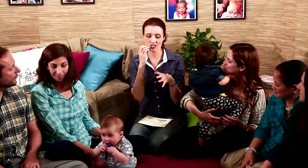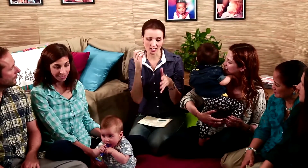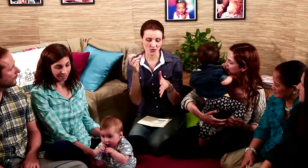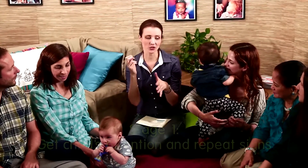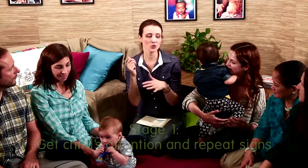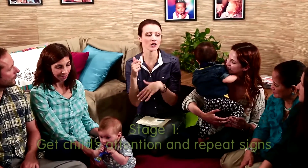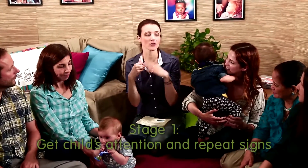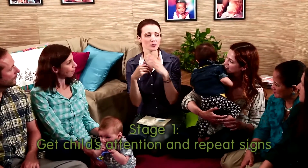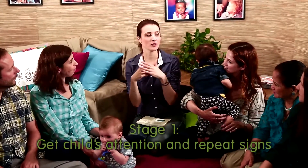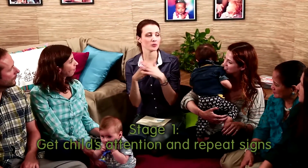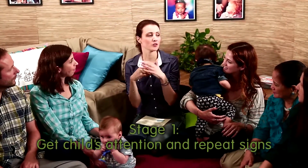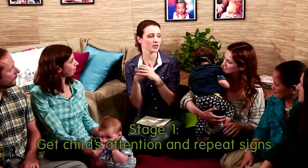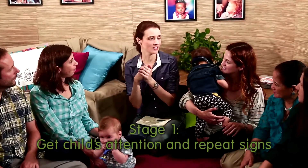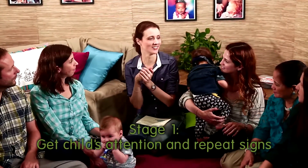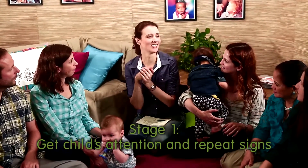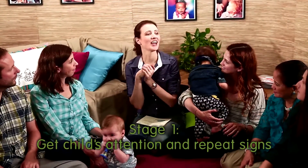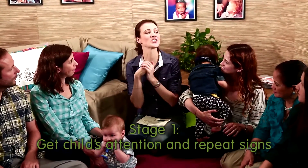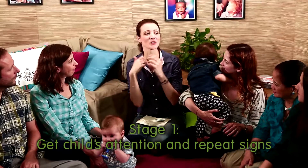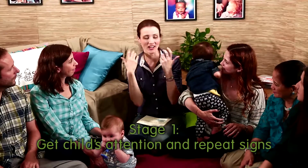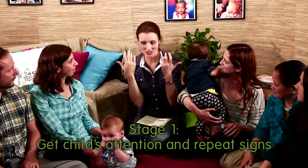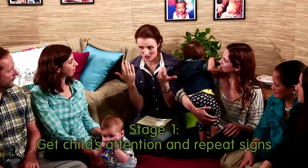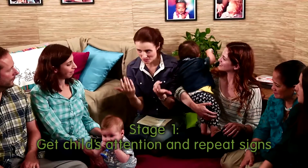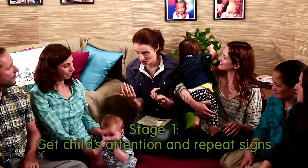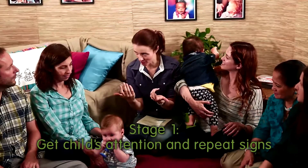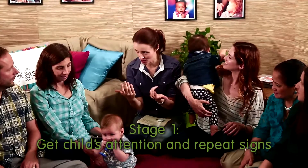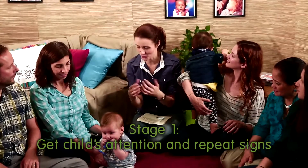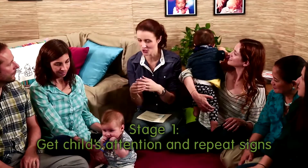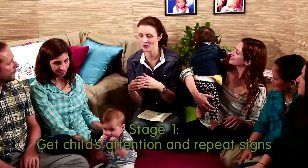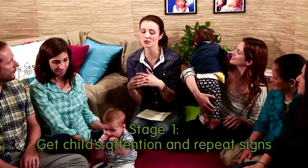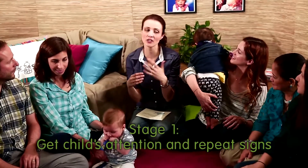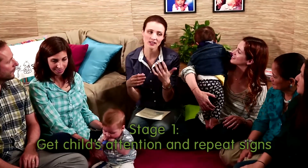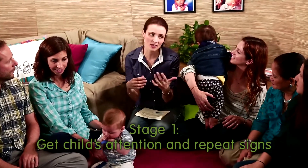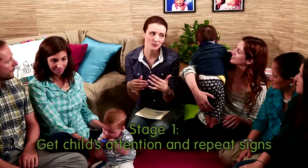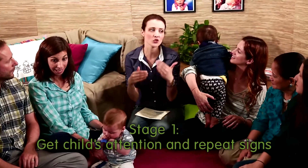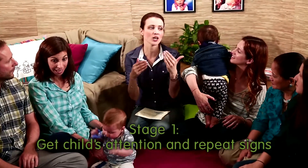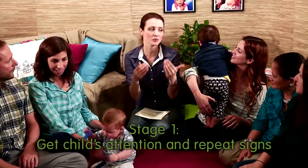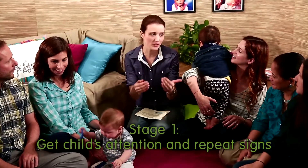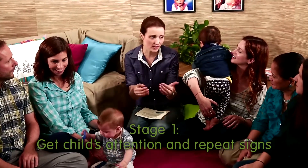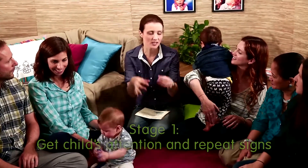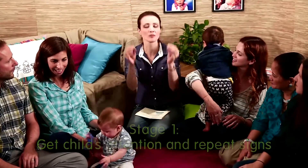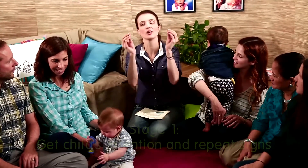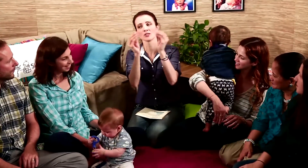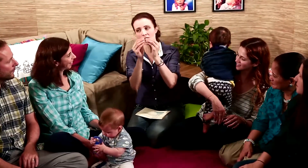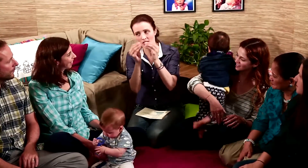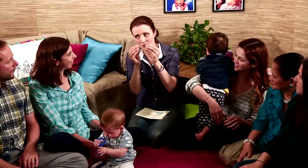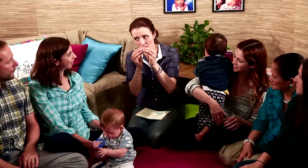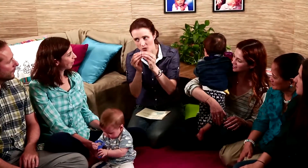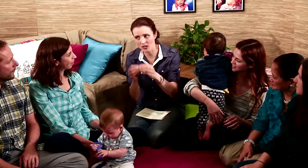stage where you want to repeat, repeat, repeat, and try to do it as much as possible. So when you're feeding them, you stop feeding them, do the sign for more, then you